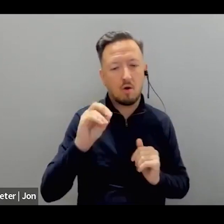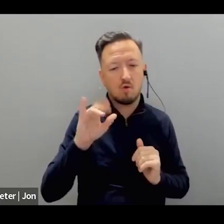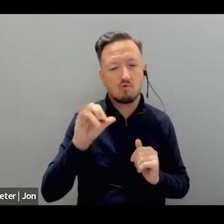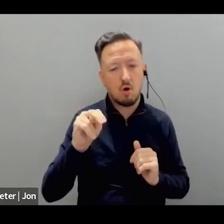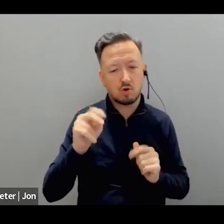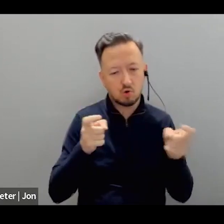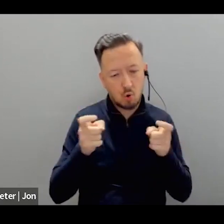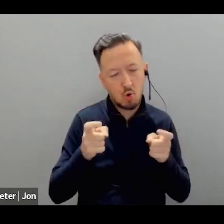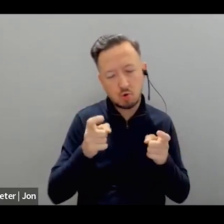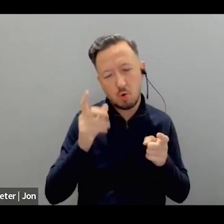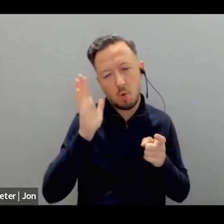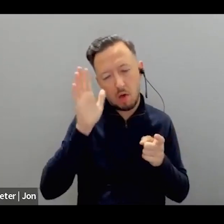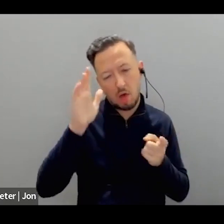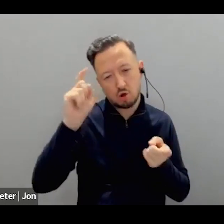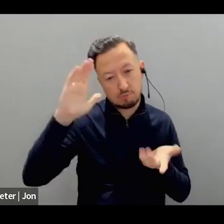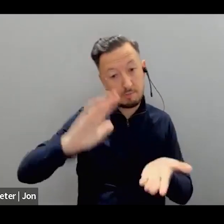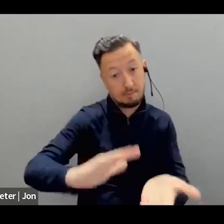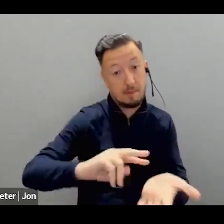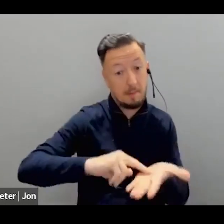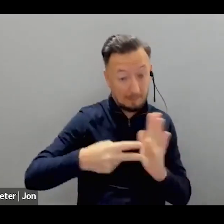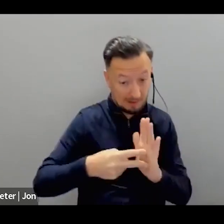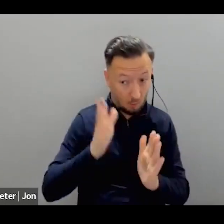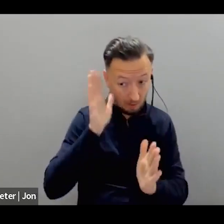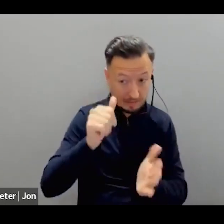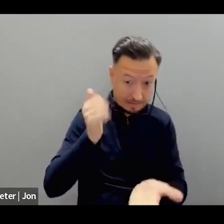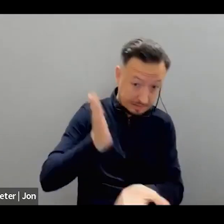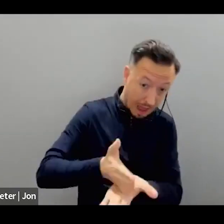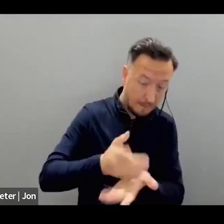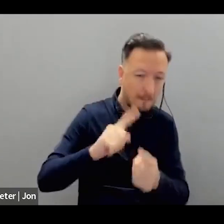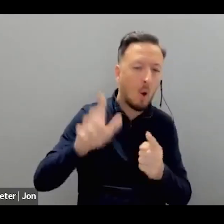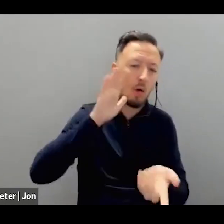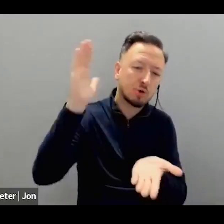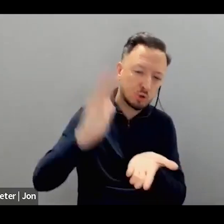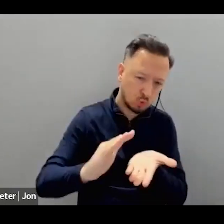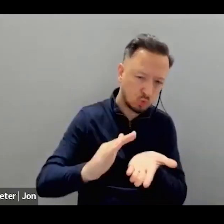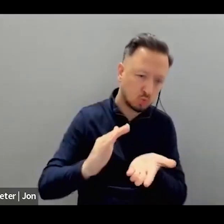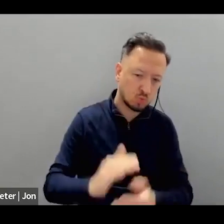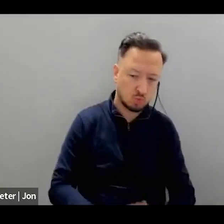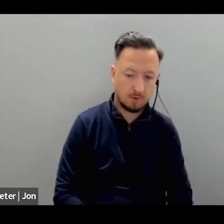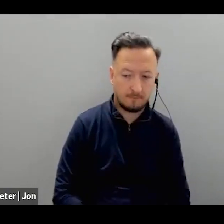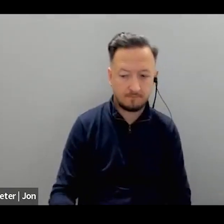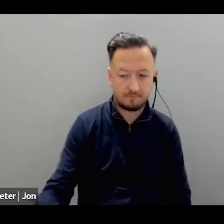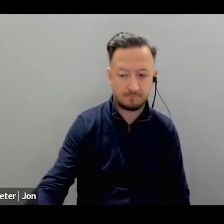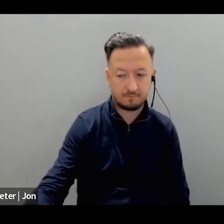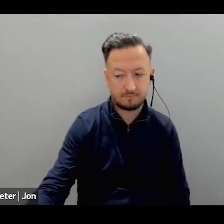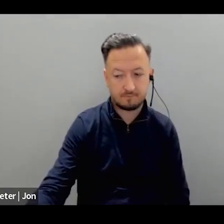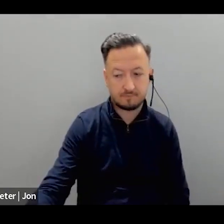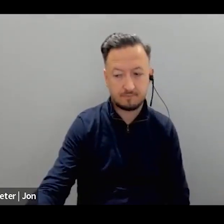as time moves forward. Not saying it won't stop it, but it will help reduce the potential for corrosion.